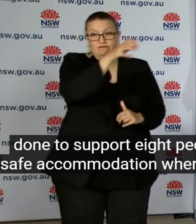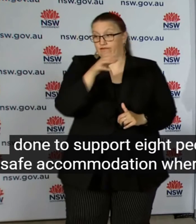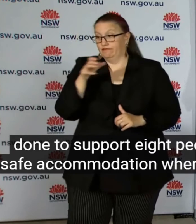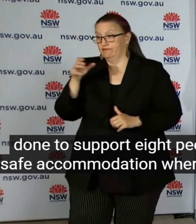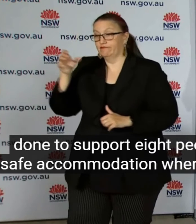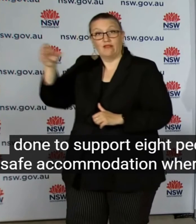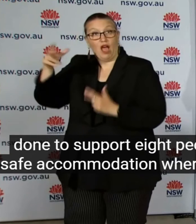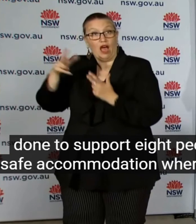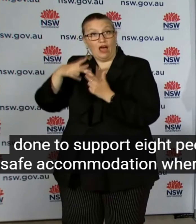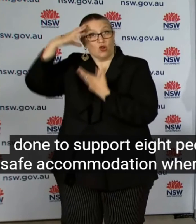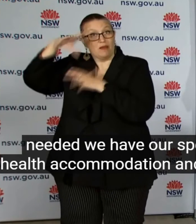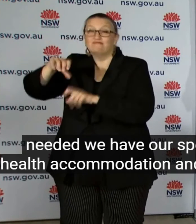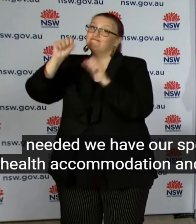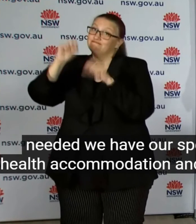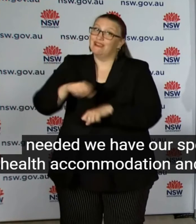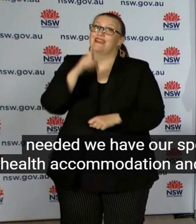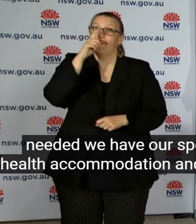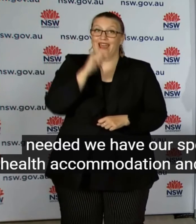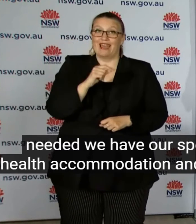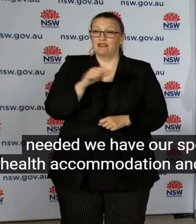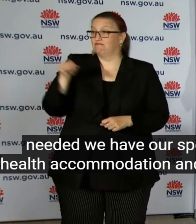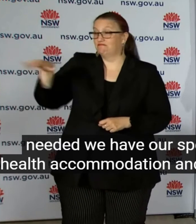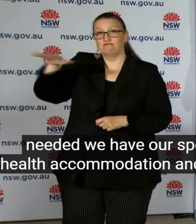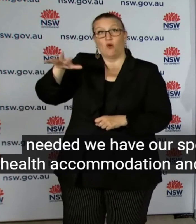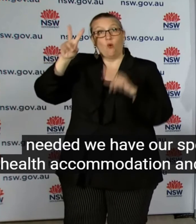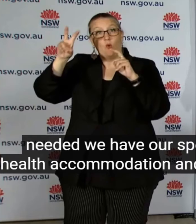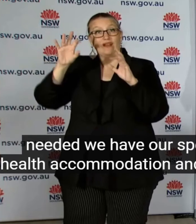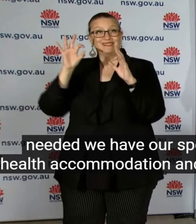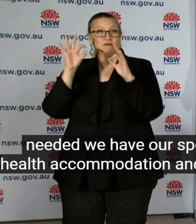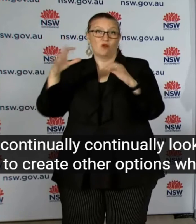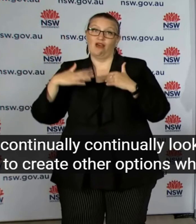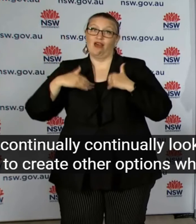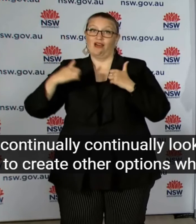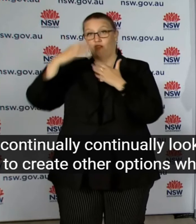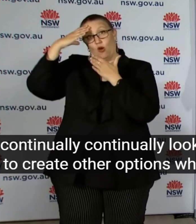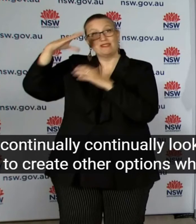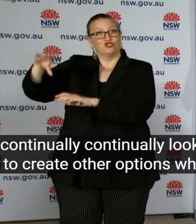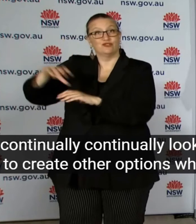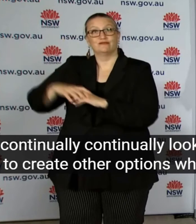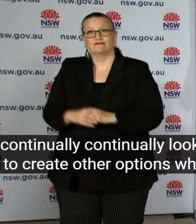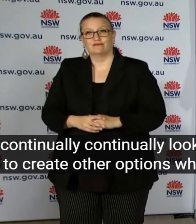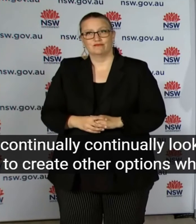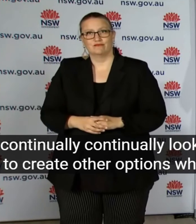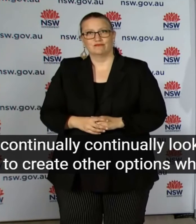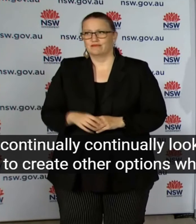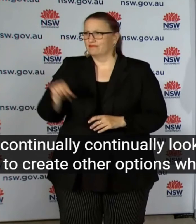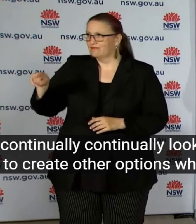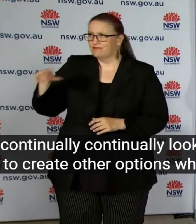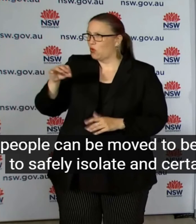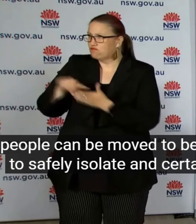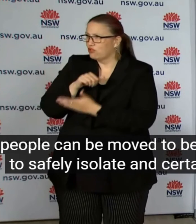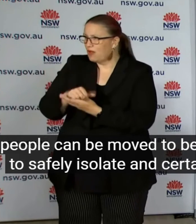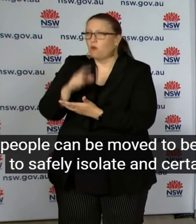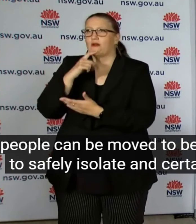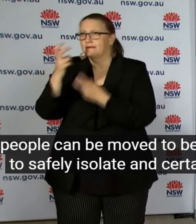health accommodation, and they're continually looking to create other options where people can be moved to